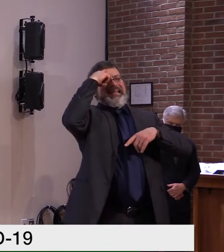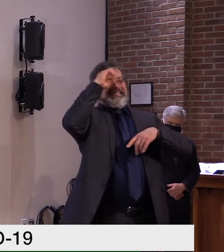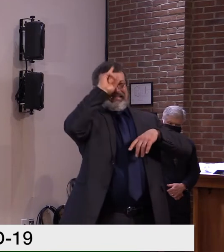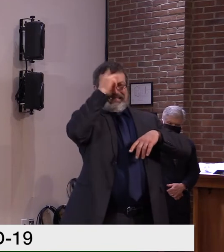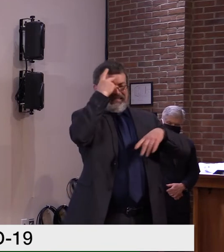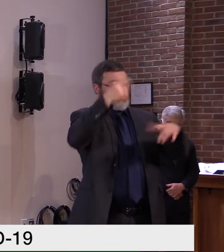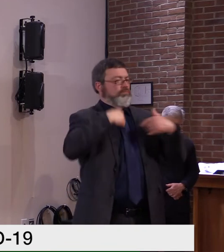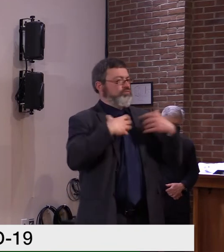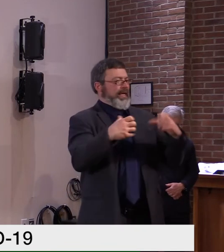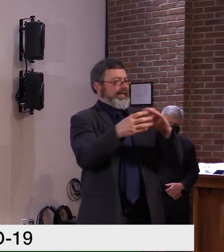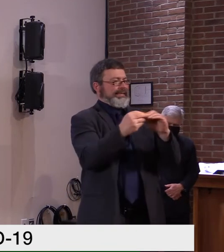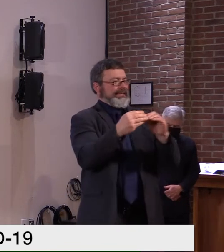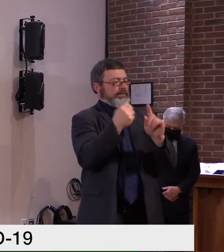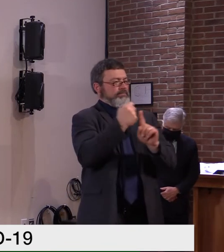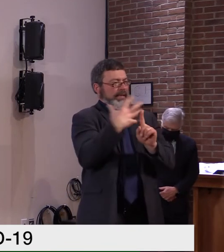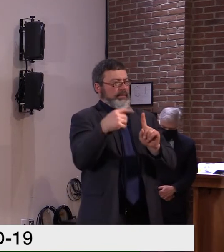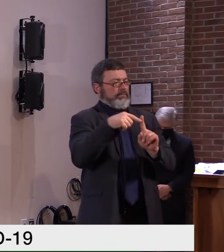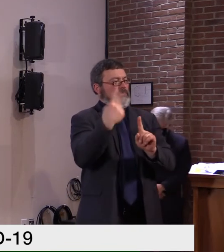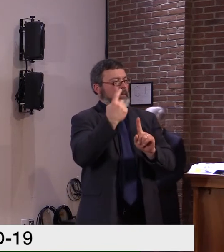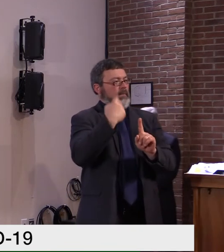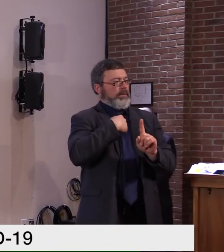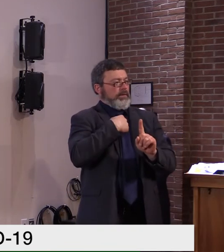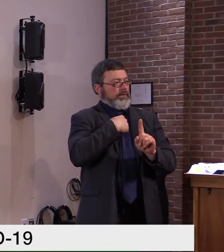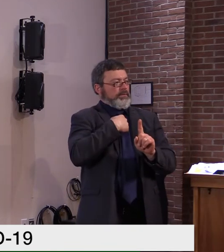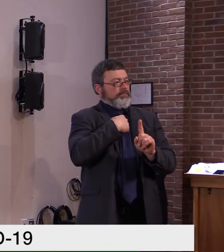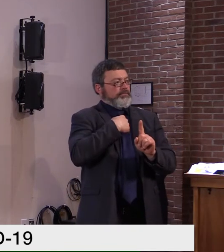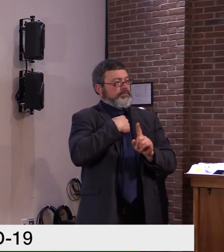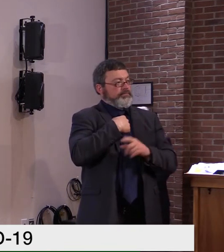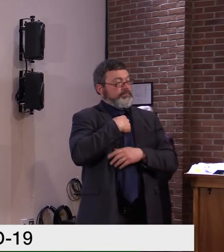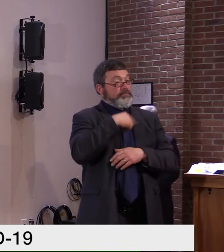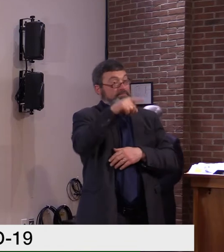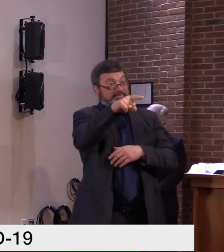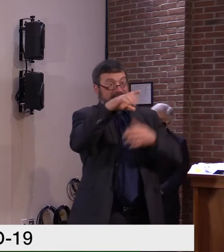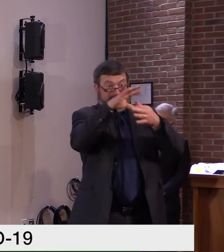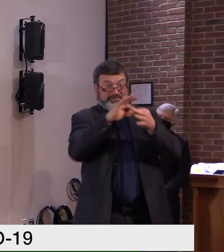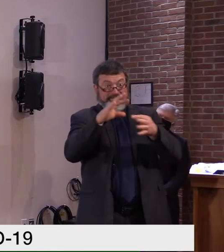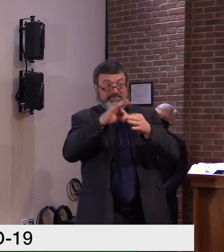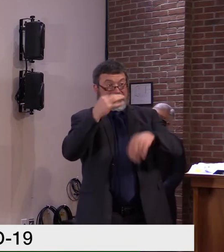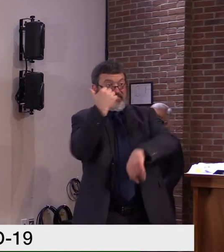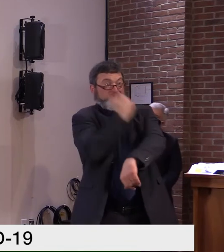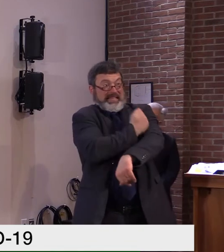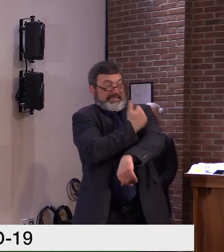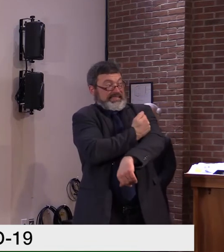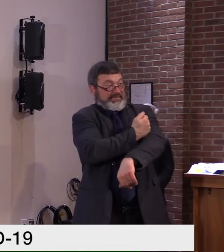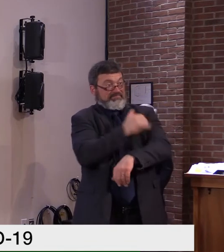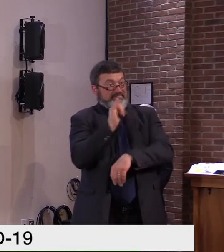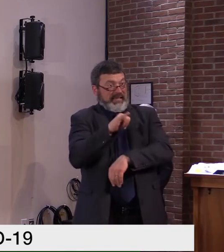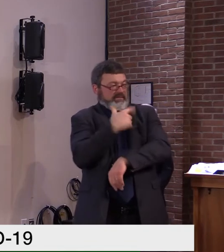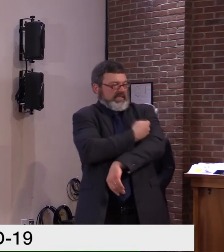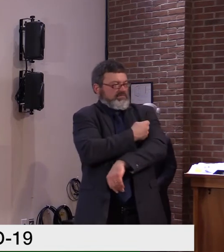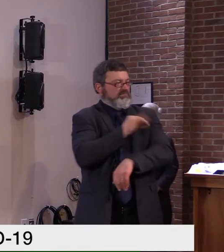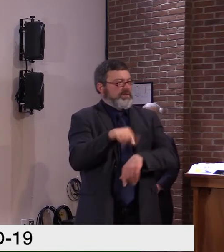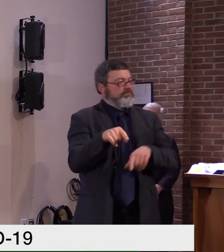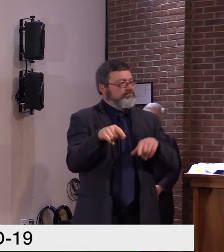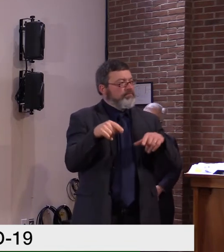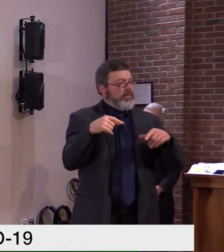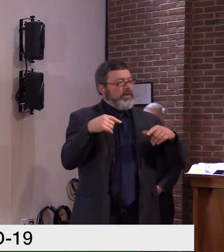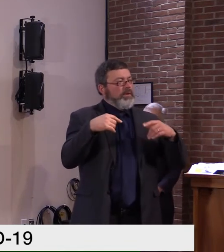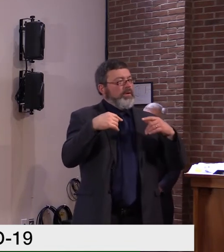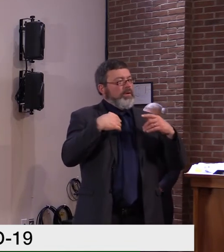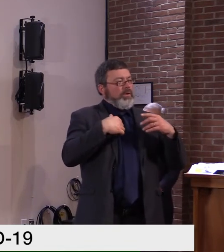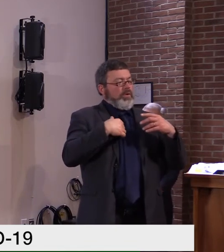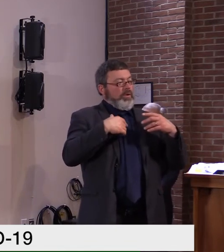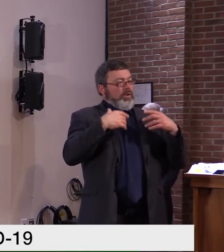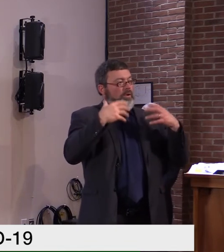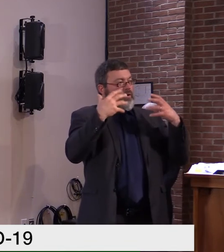population vaccinated that we can start to pull back on some of the restrictions. It's also, though, going to depend on